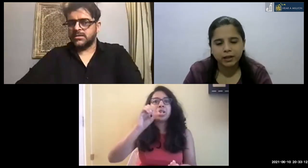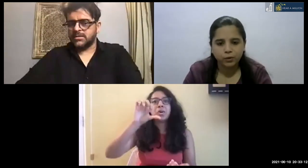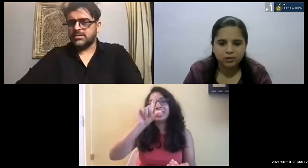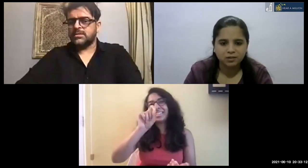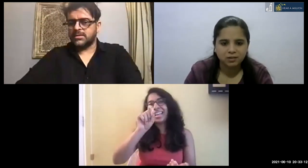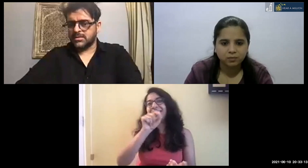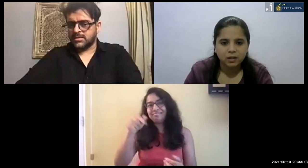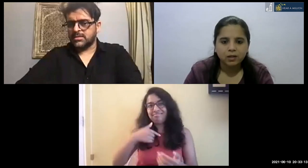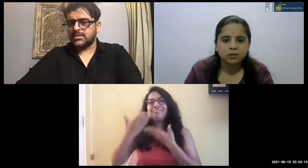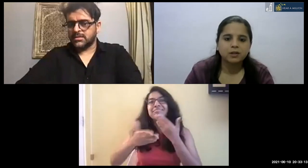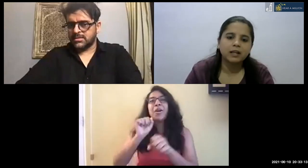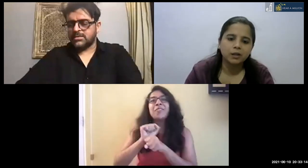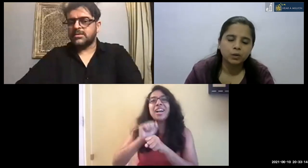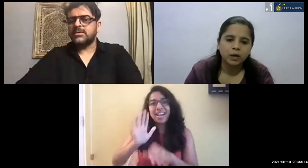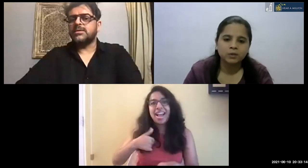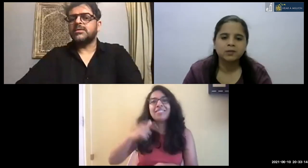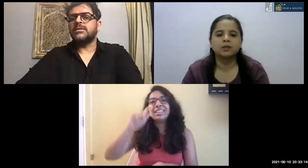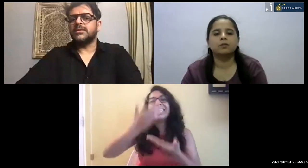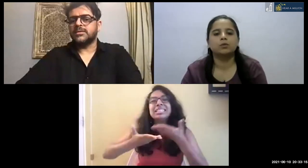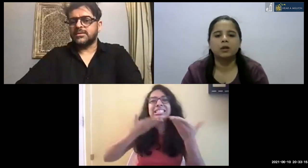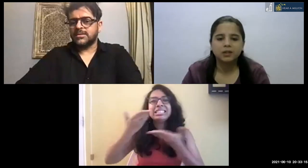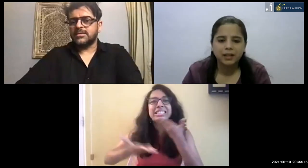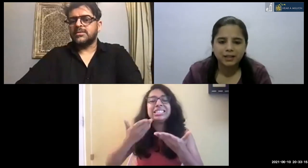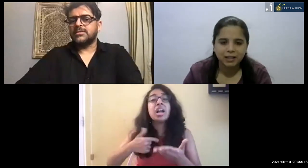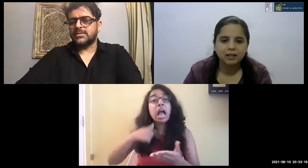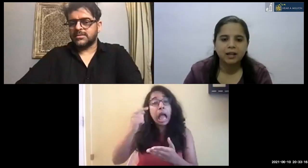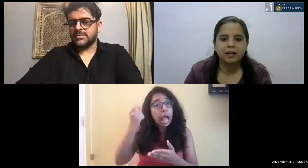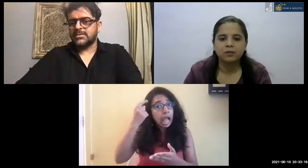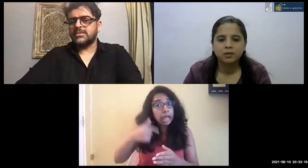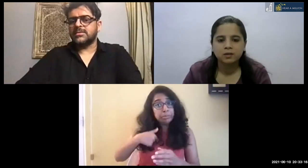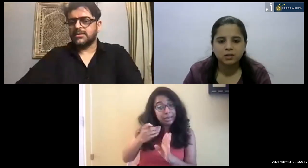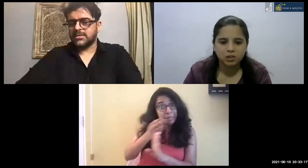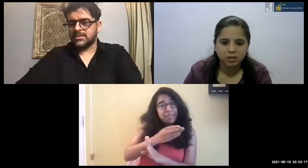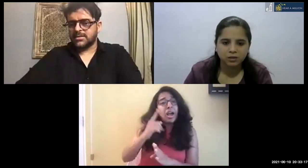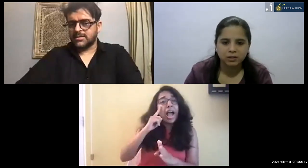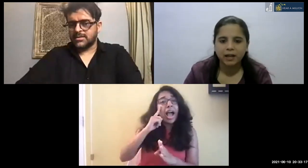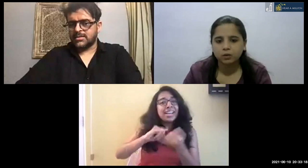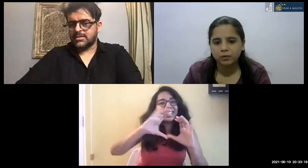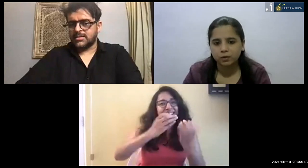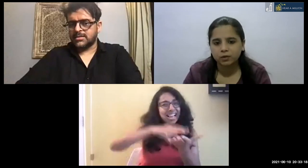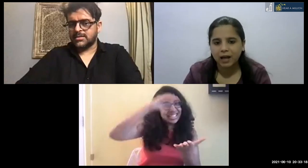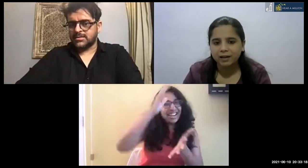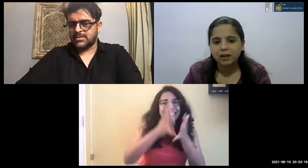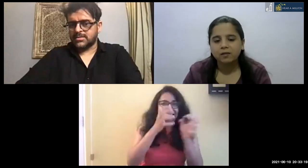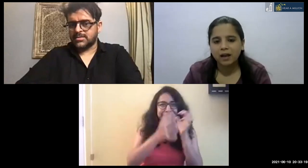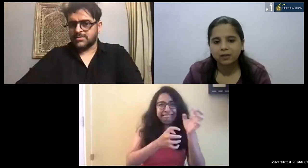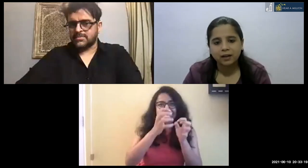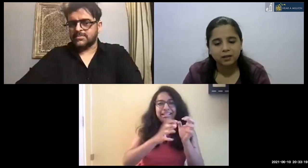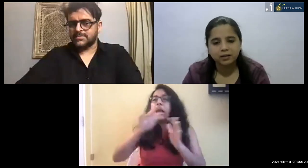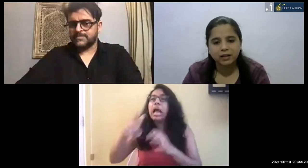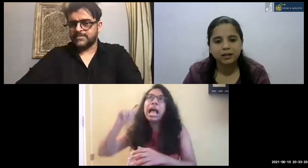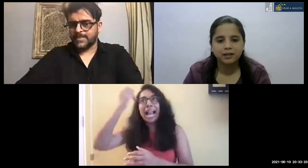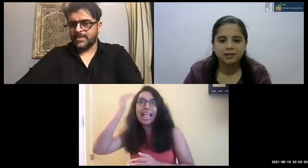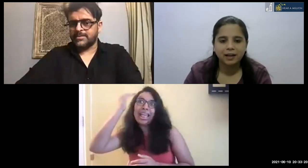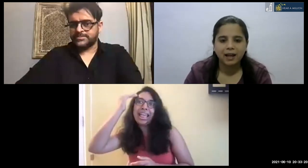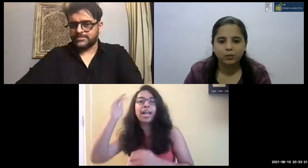the good education system. So in IGNOU, I was there 2019 and I've been teaching over there. I know before that, I